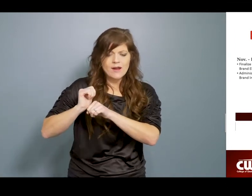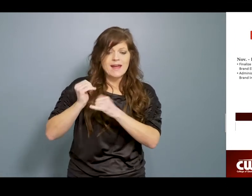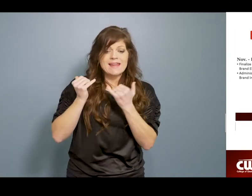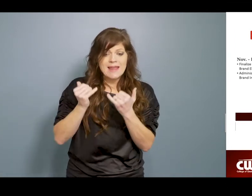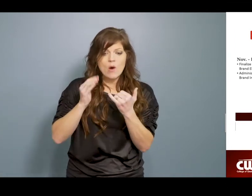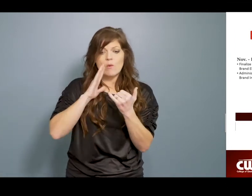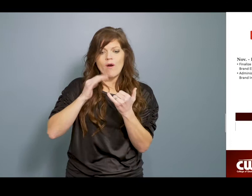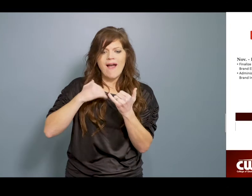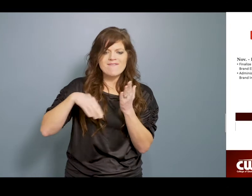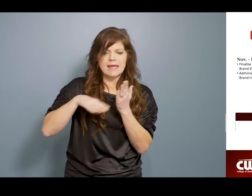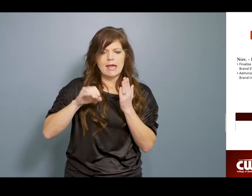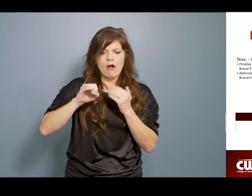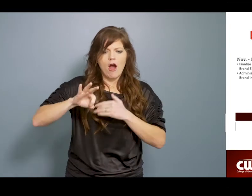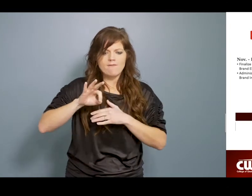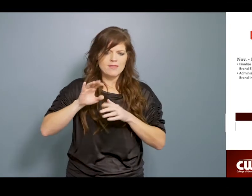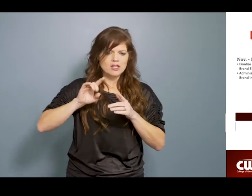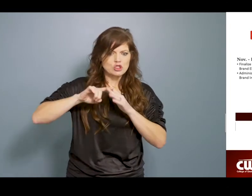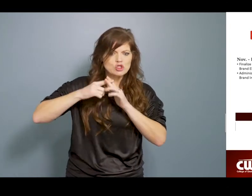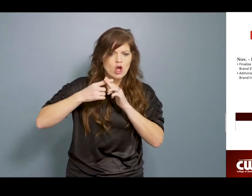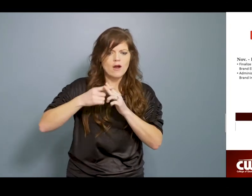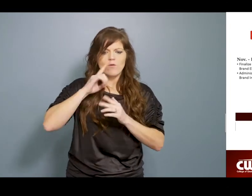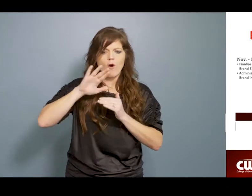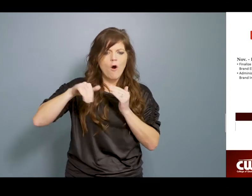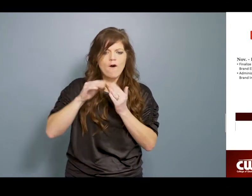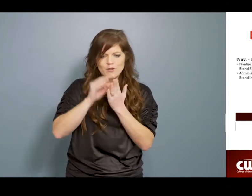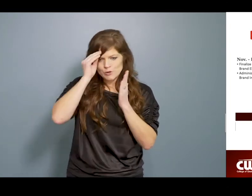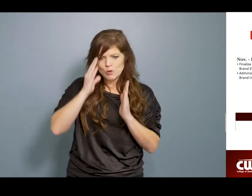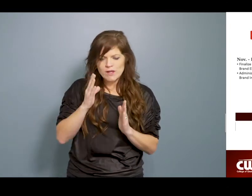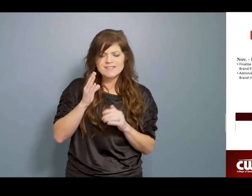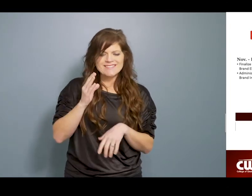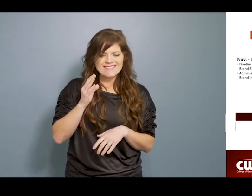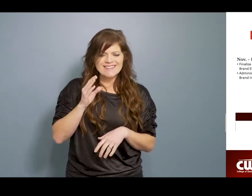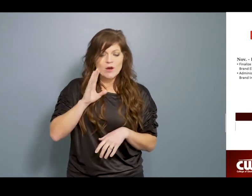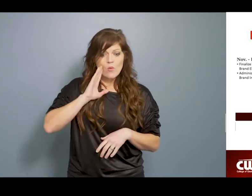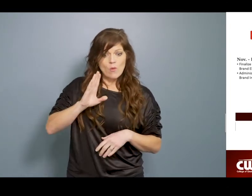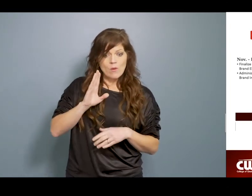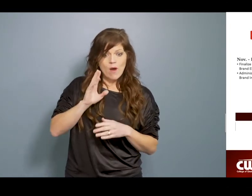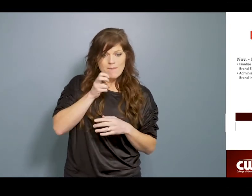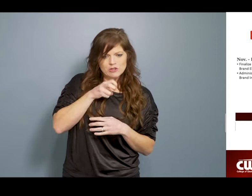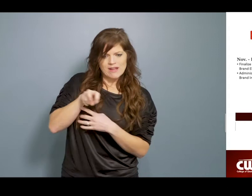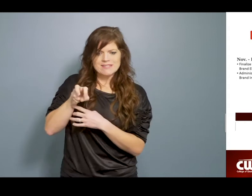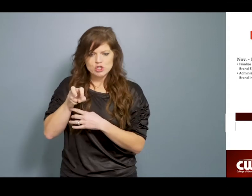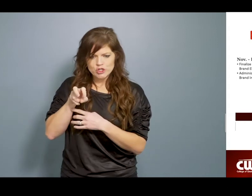new students that will be coming in for this fall. That's when we will officially be completely transitioned over.